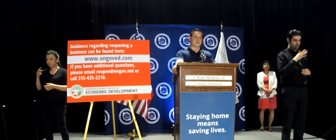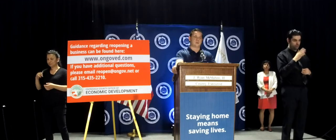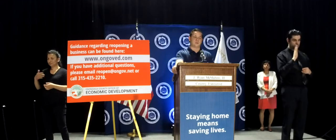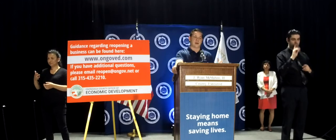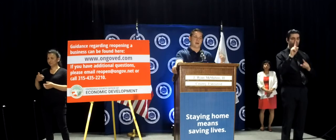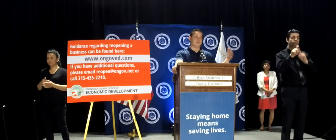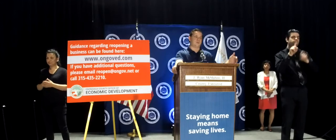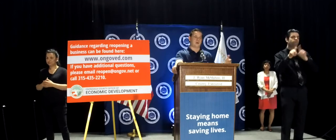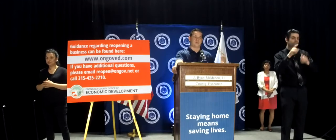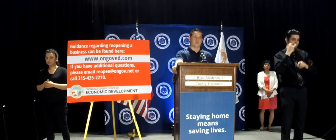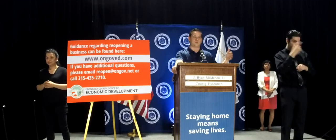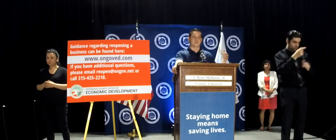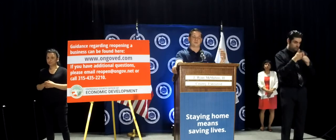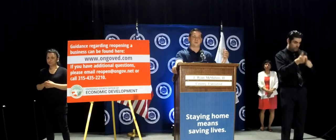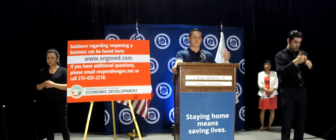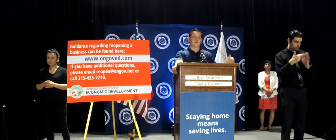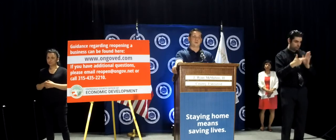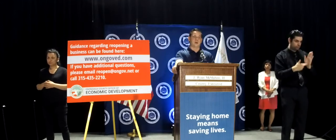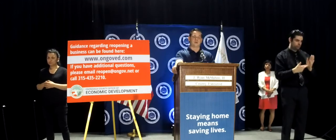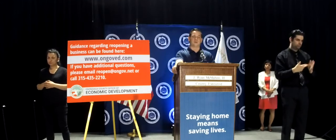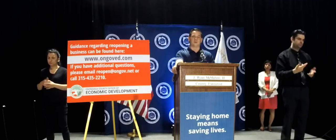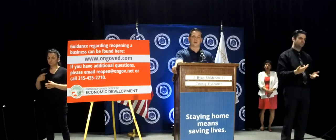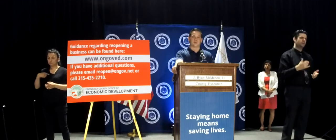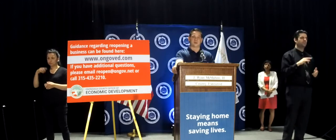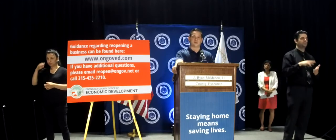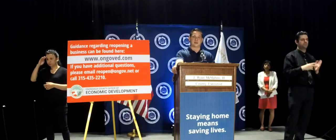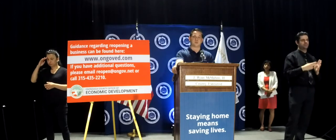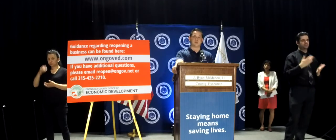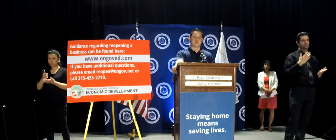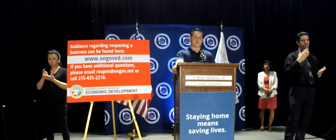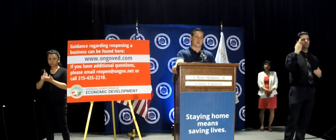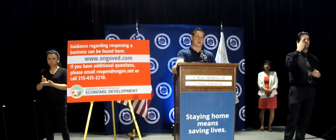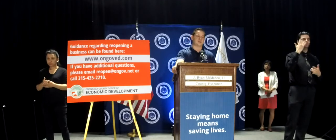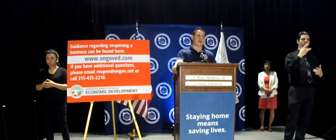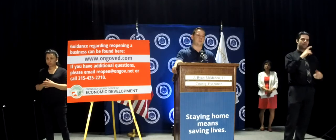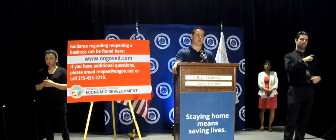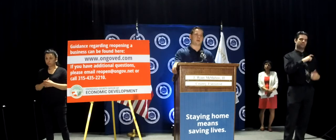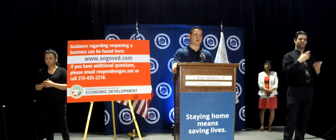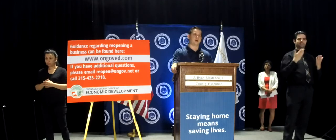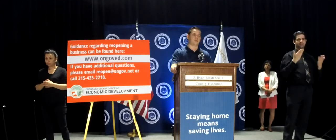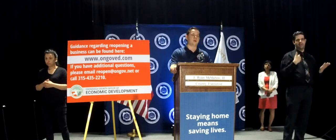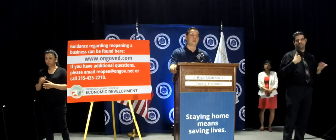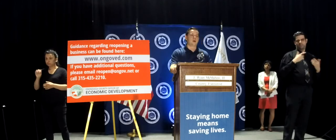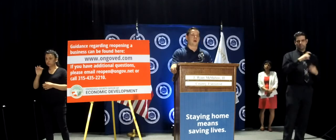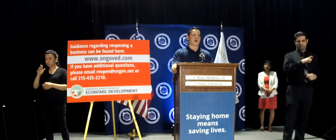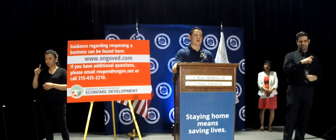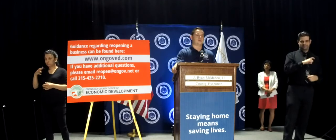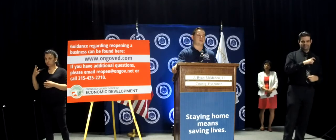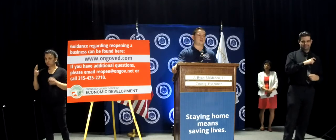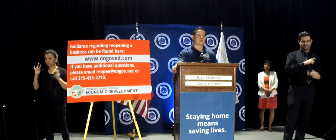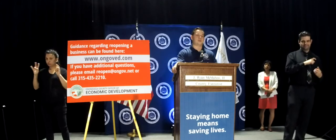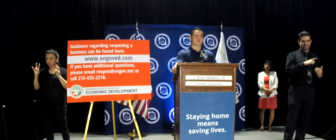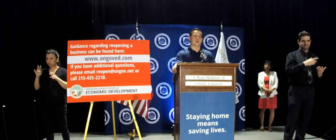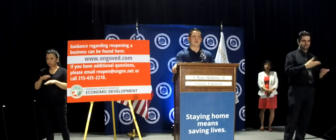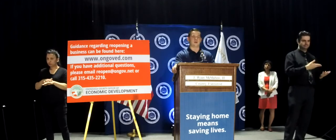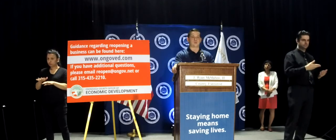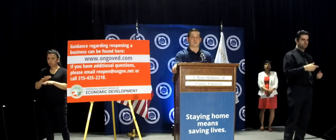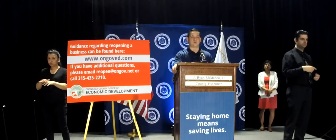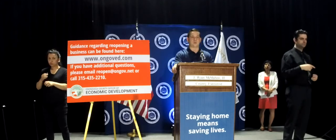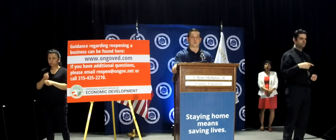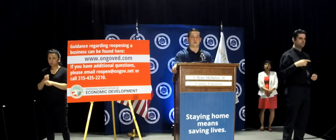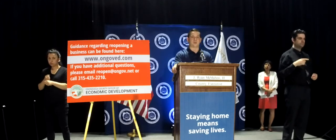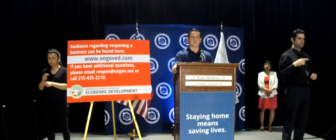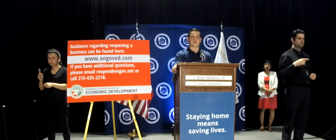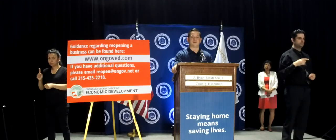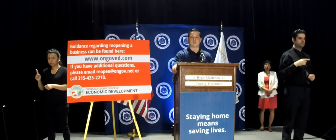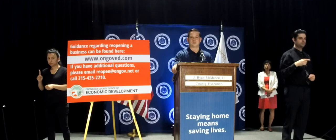so that's why we have law enforcement to go out, do the right things. SPD's done a great job breaking up some of these scenarios where